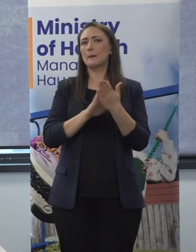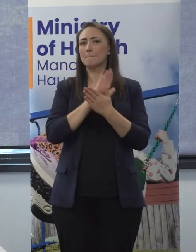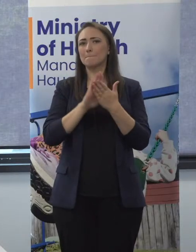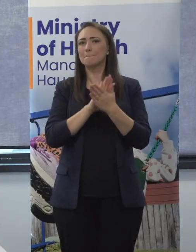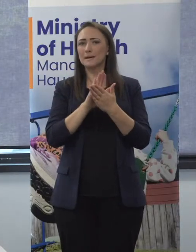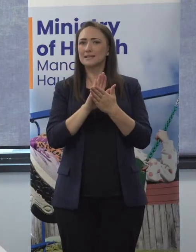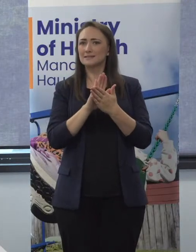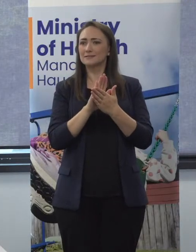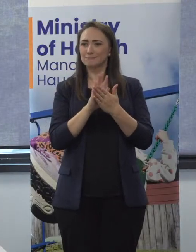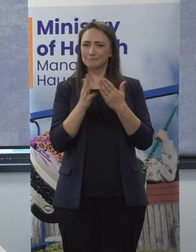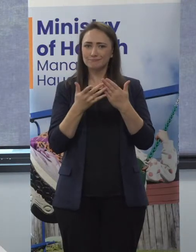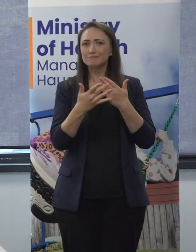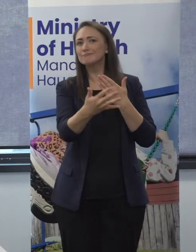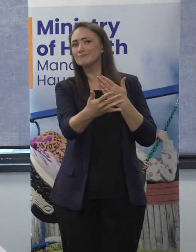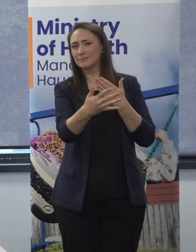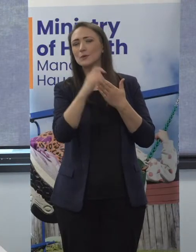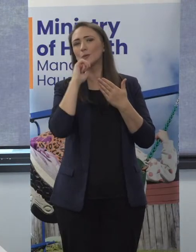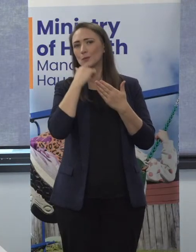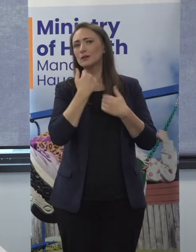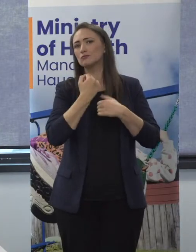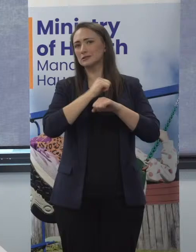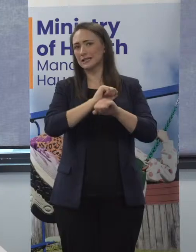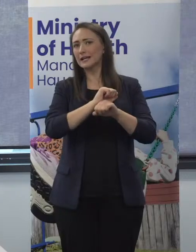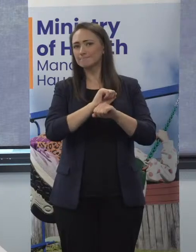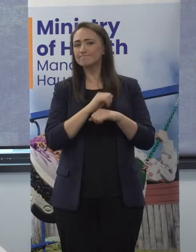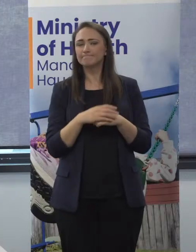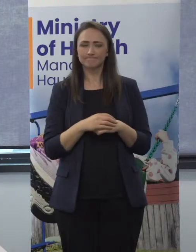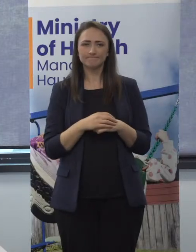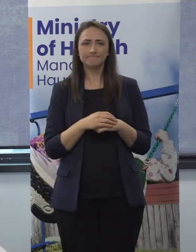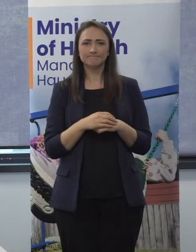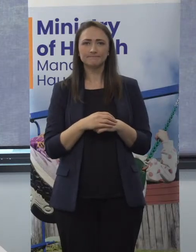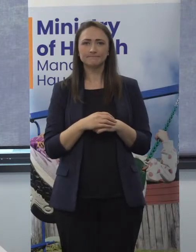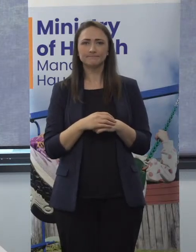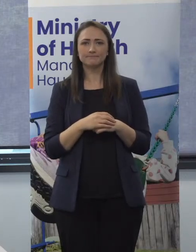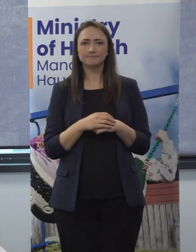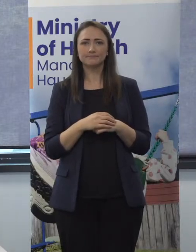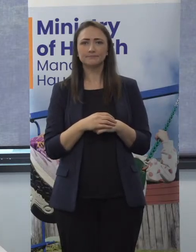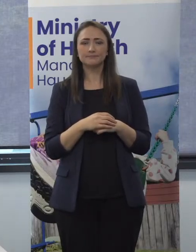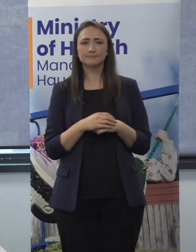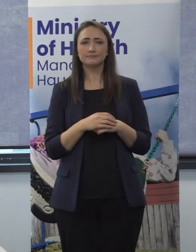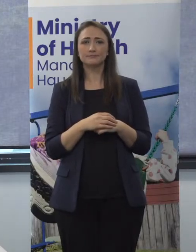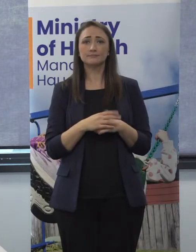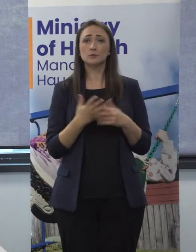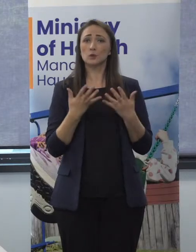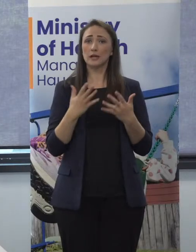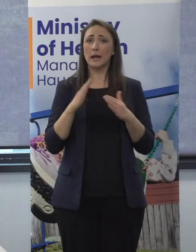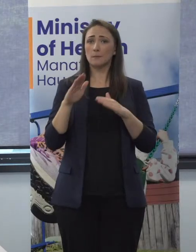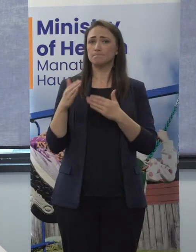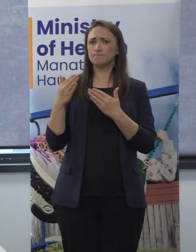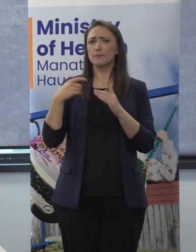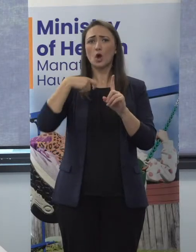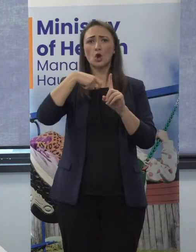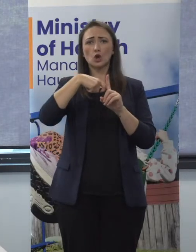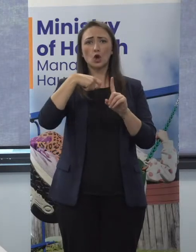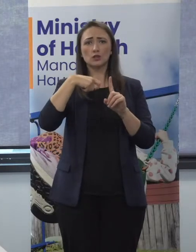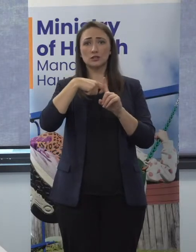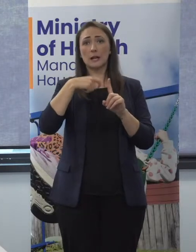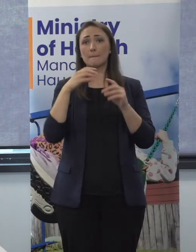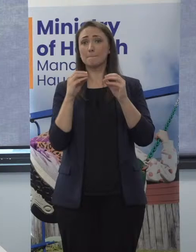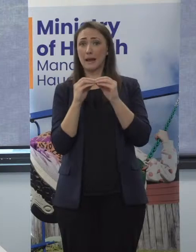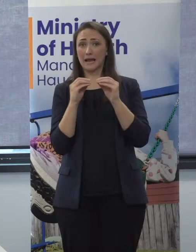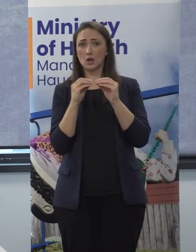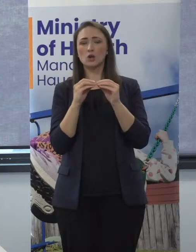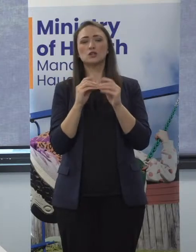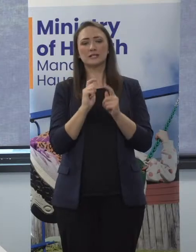placed for the weeks and months ahead. So to introduce Kirsten Bainon, our Chief Testing Advisor, she